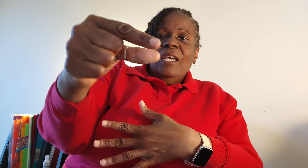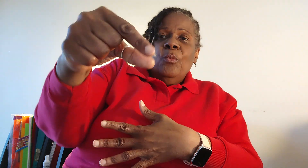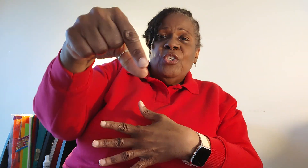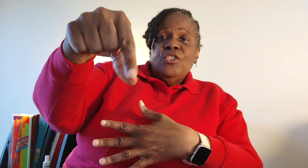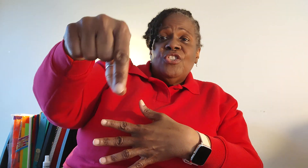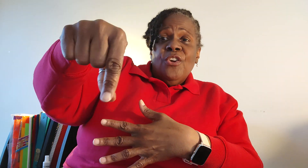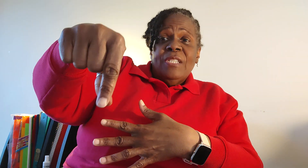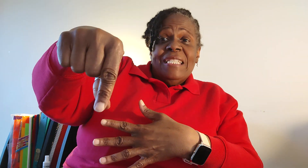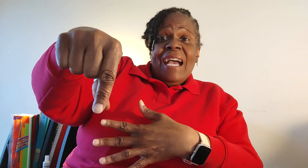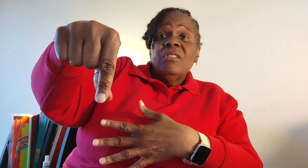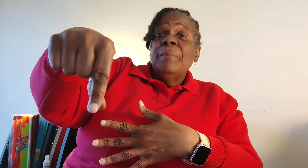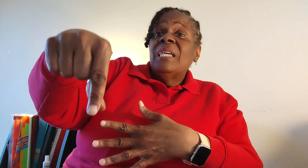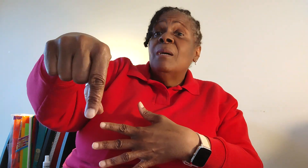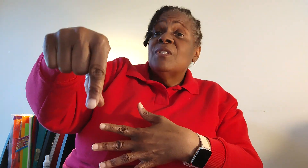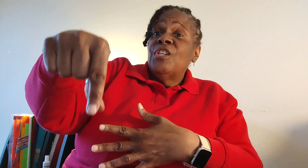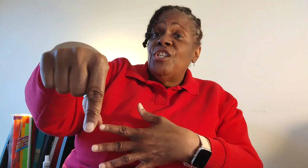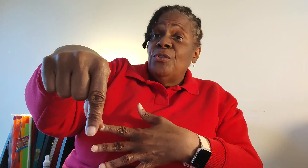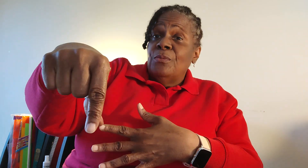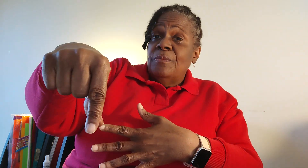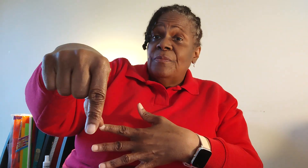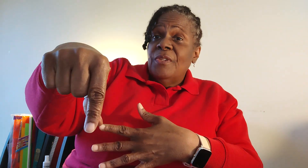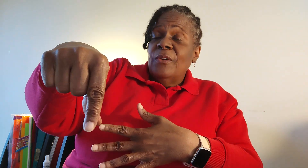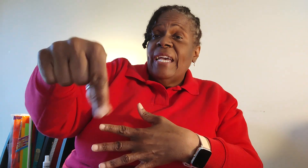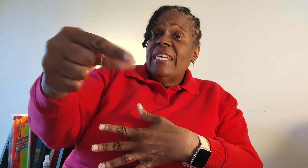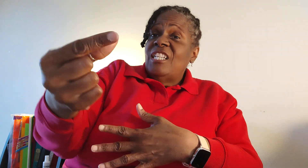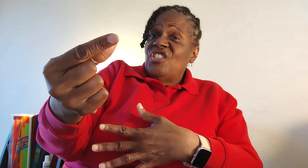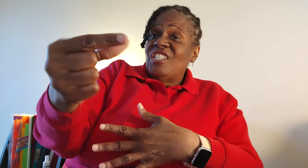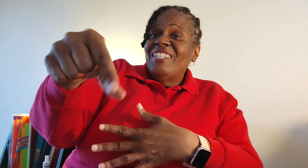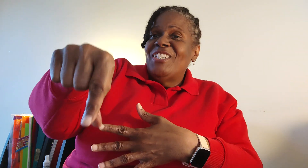When you turn it down, it becomes Q, okay? G, Q.